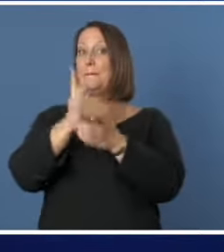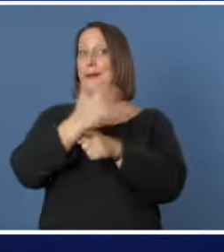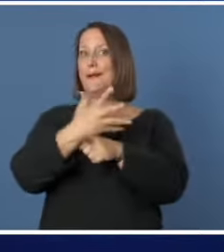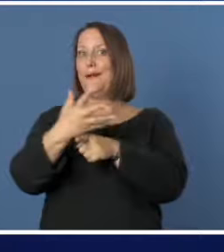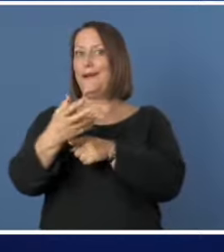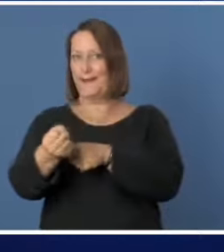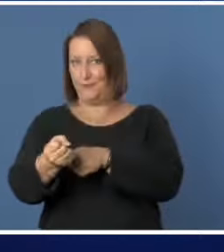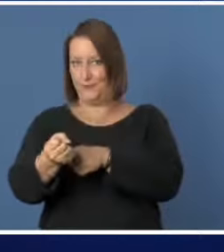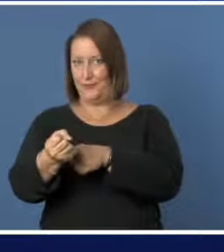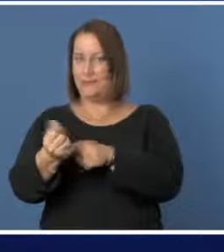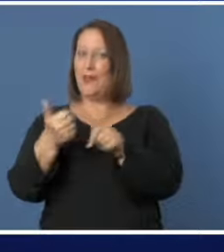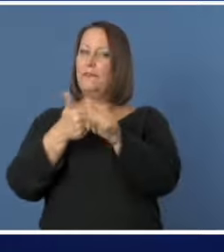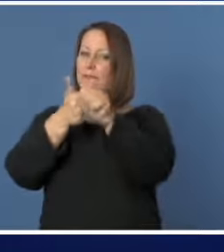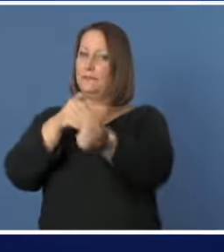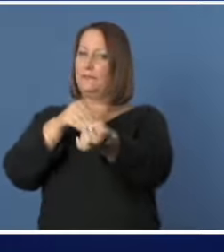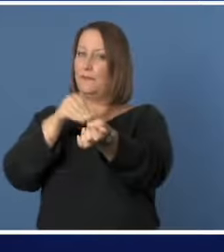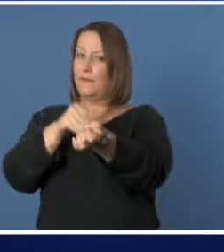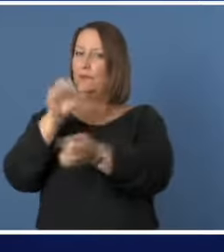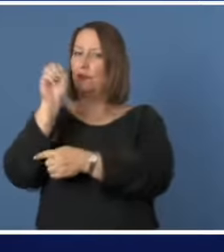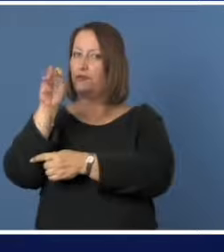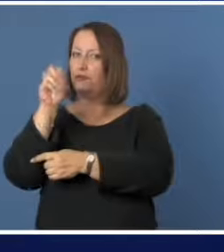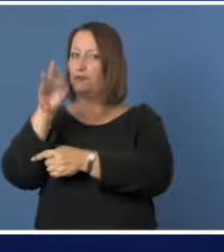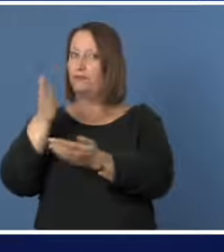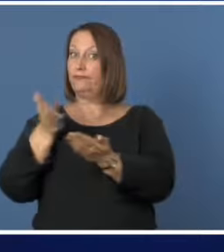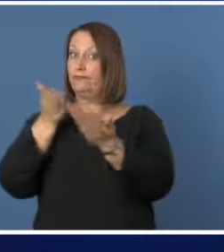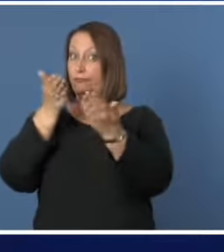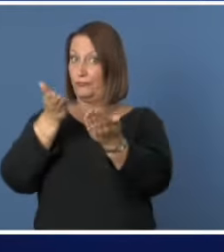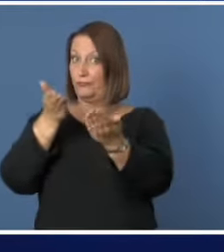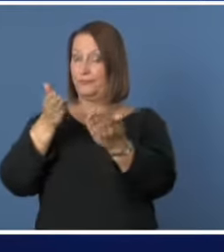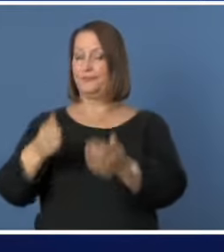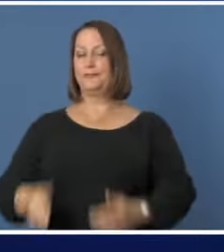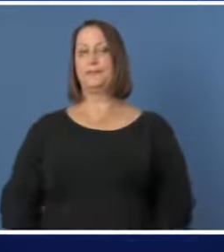medications for the length of time recommended.